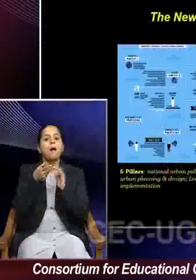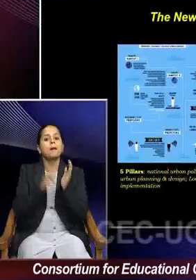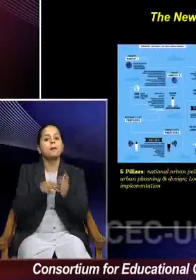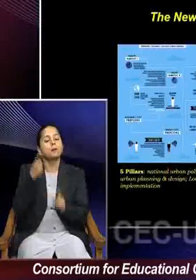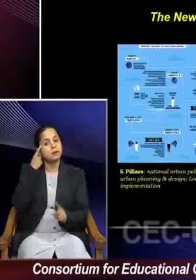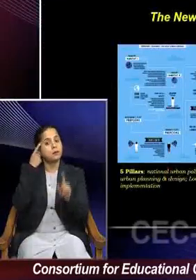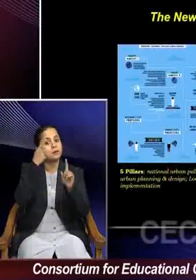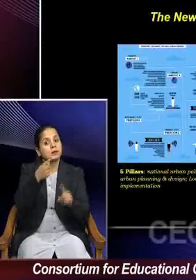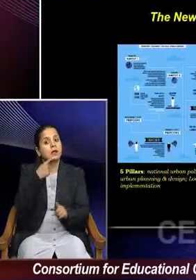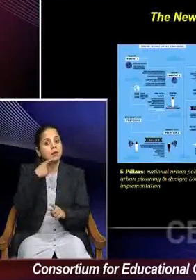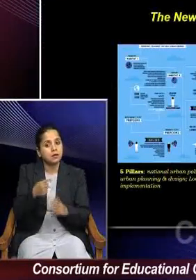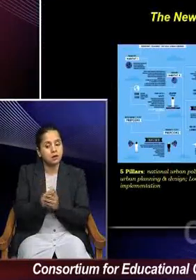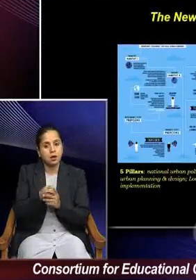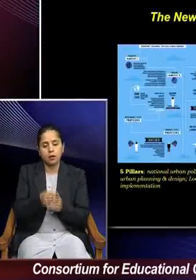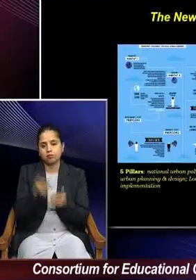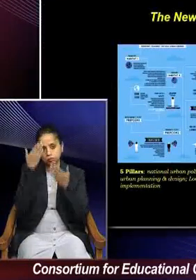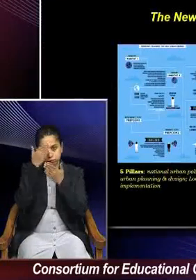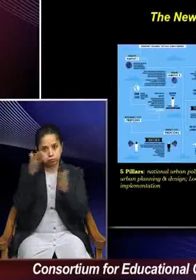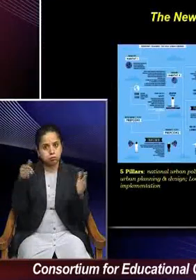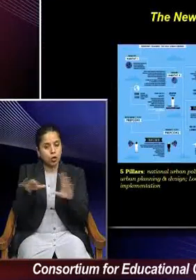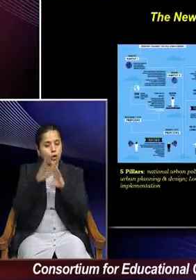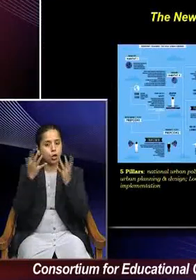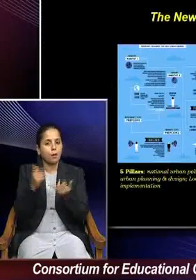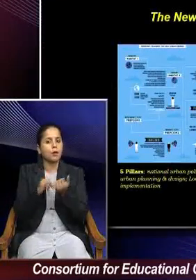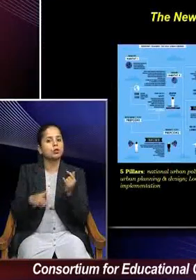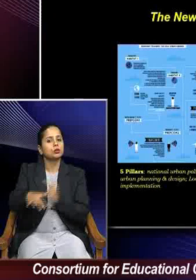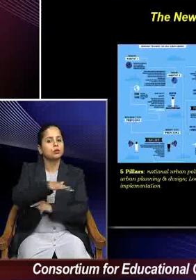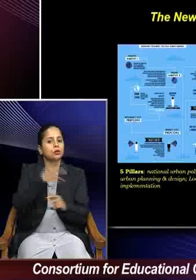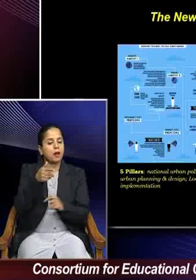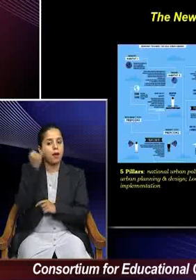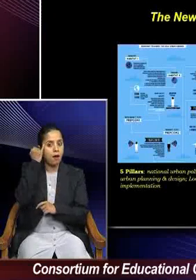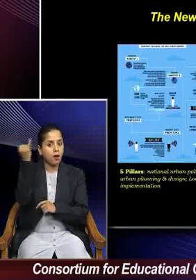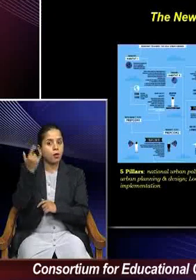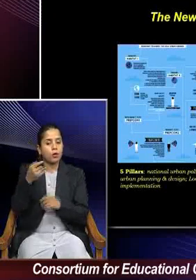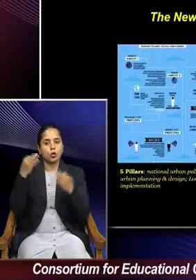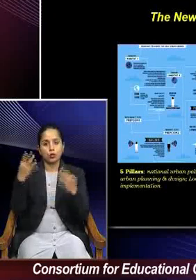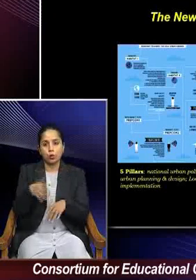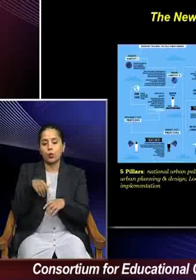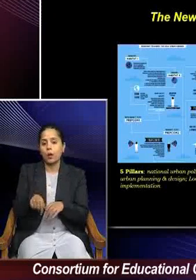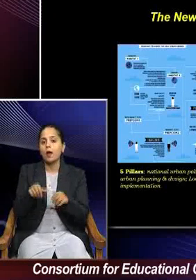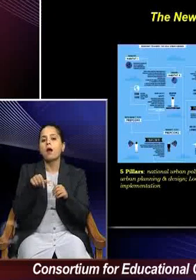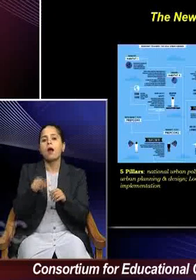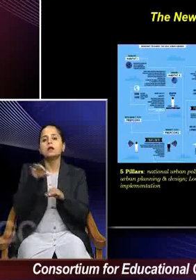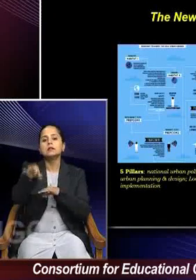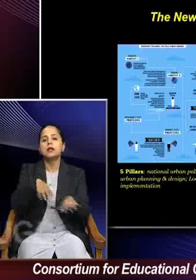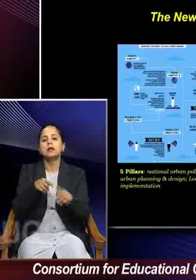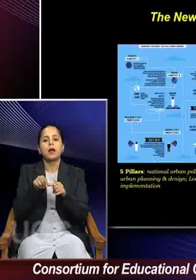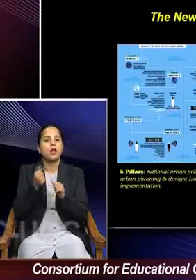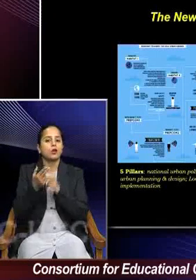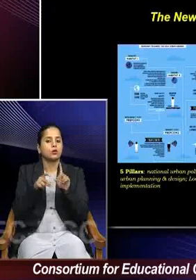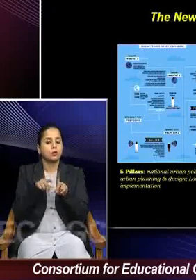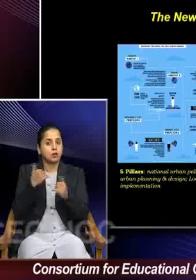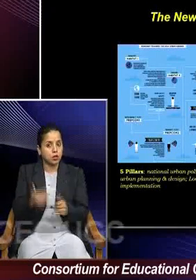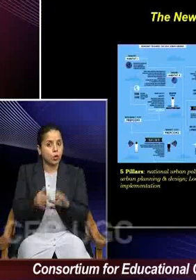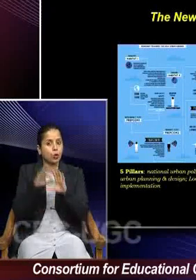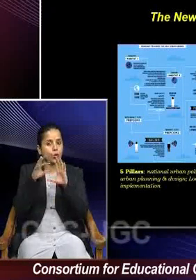been brought in the global society. The idea of the new urban agenda is, as the global society has become